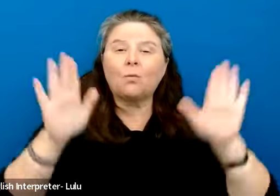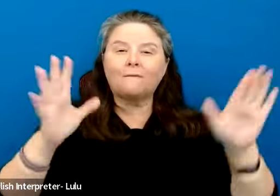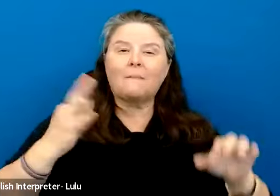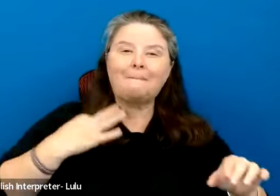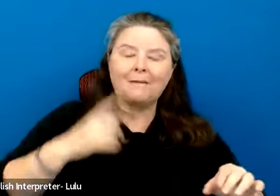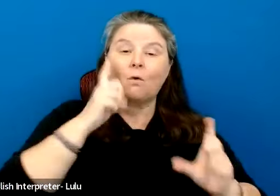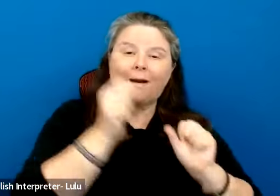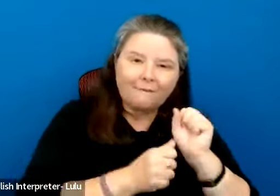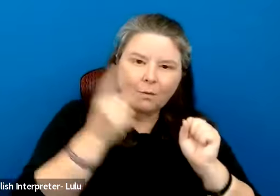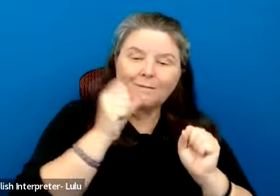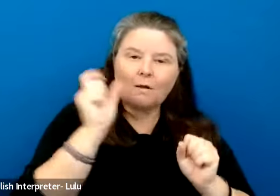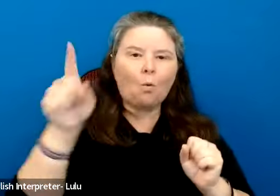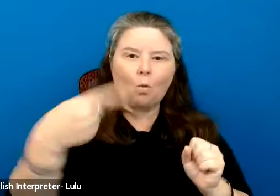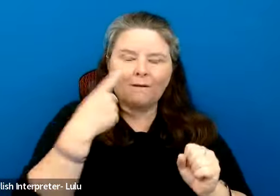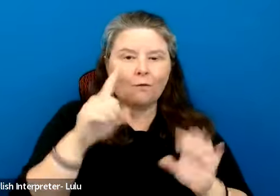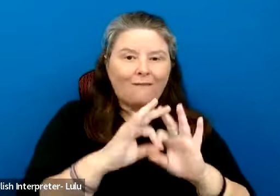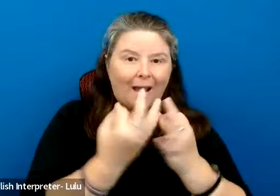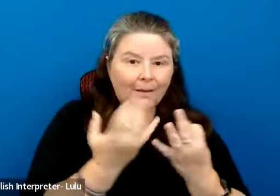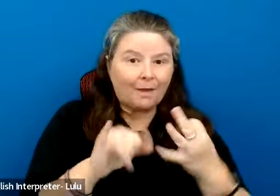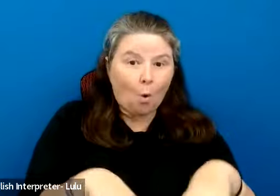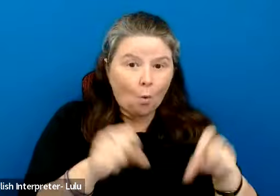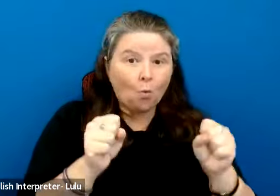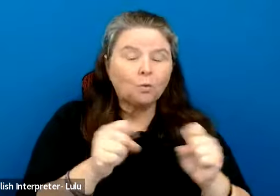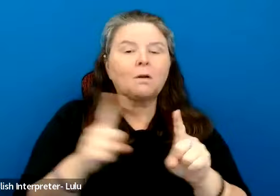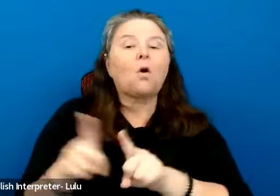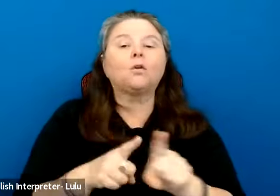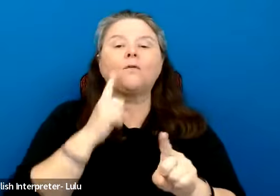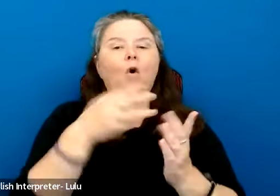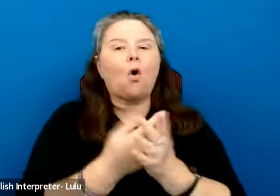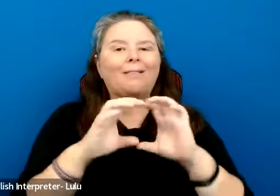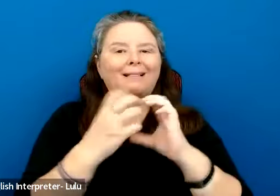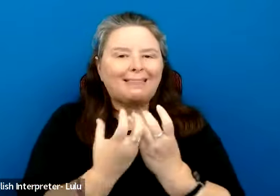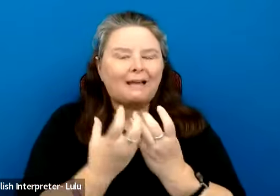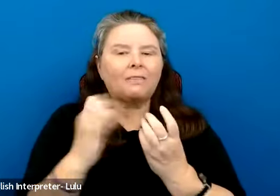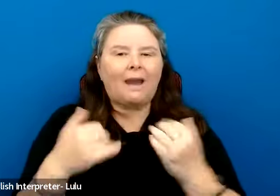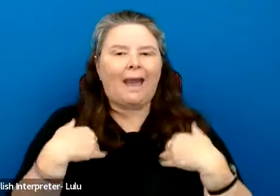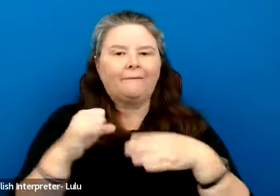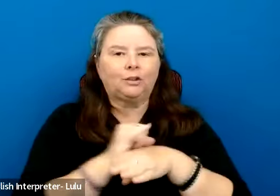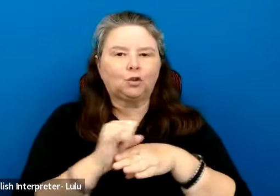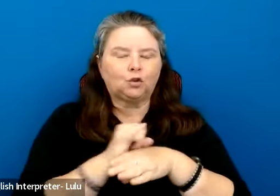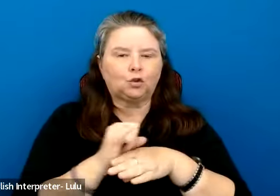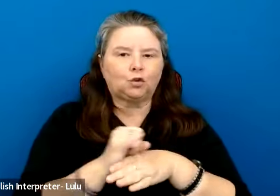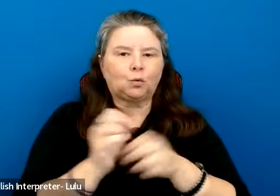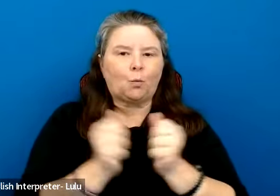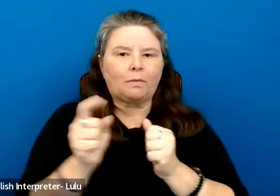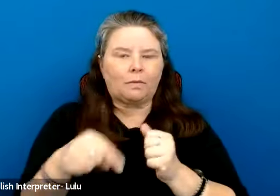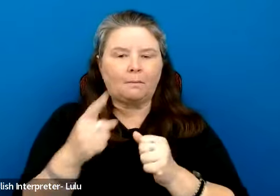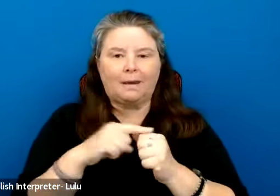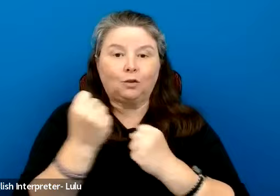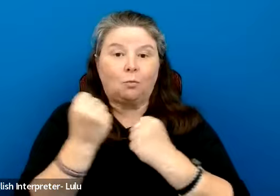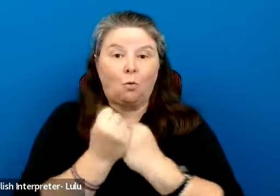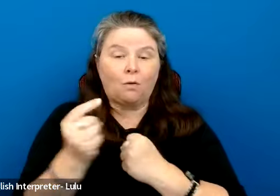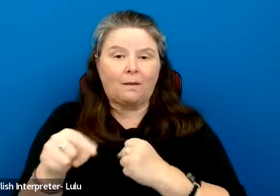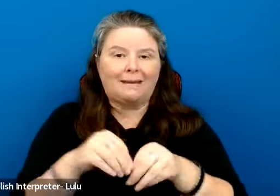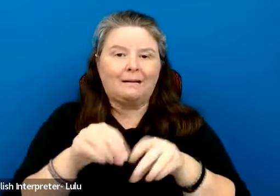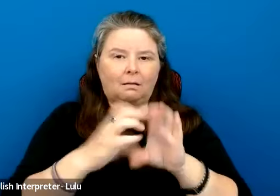for everyone, not only for the families who host them, but also for all the classes that then have an intern with them that can support them in